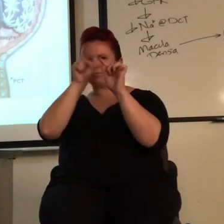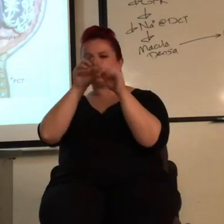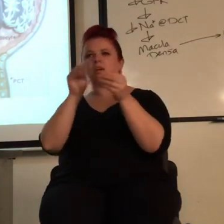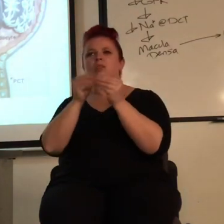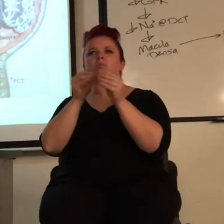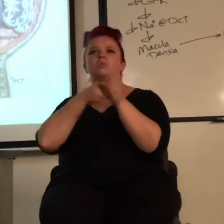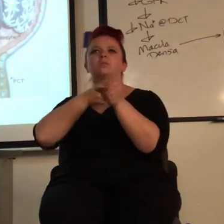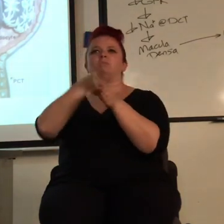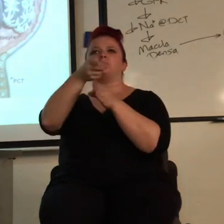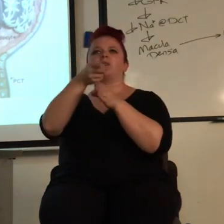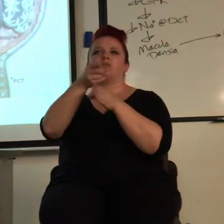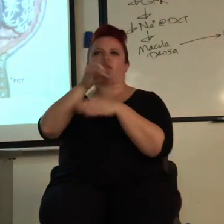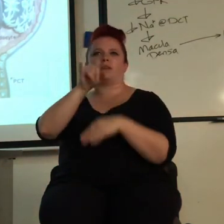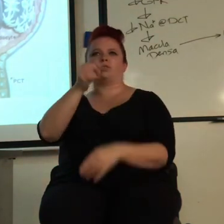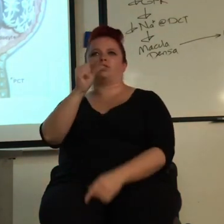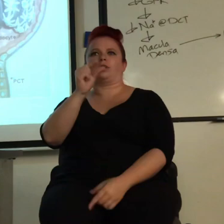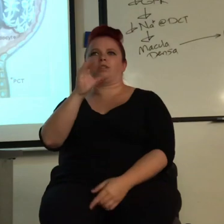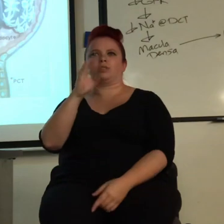cells or JG cells.